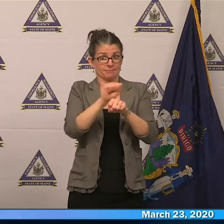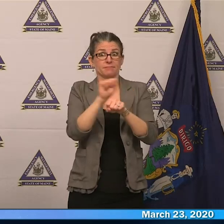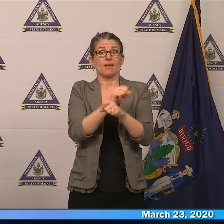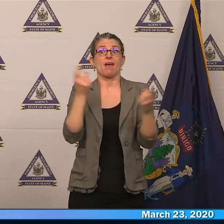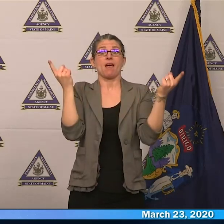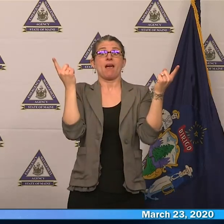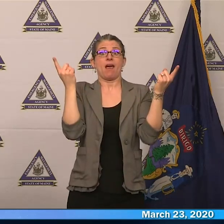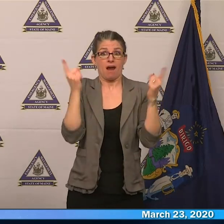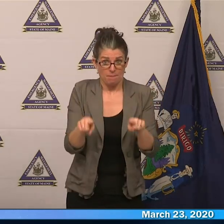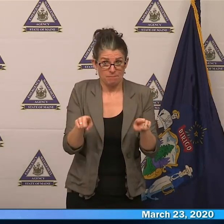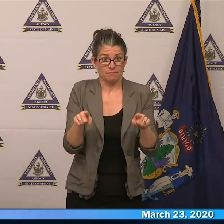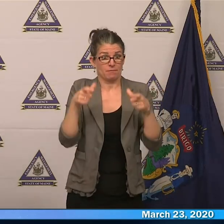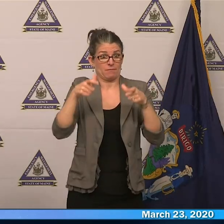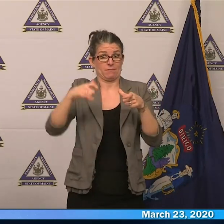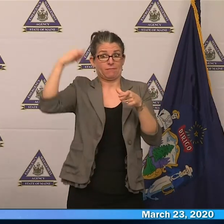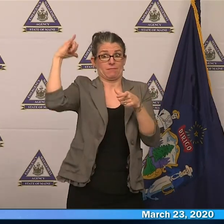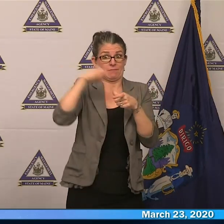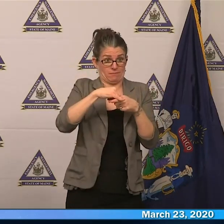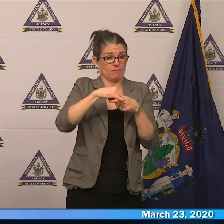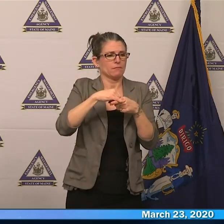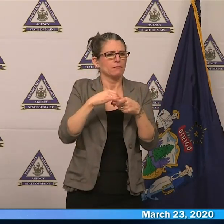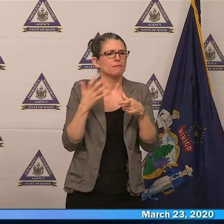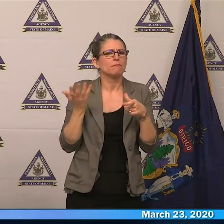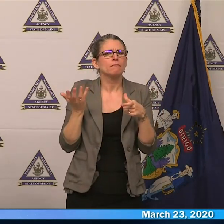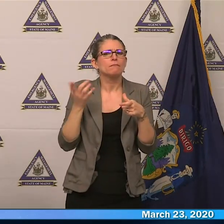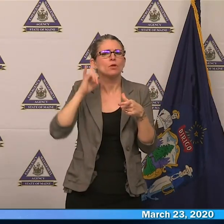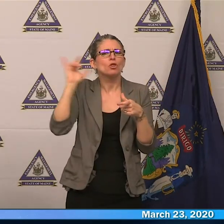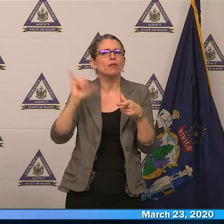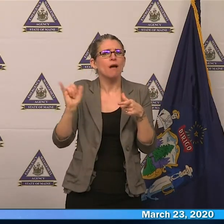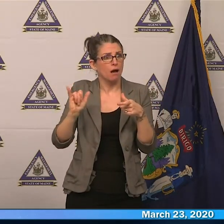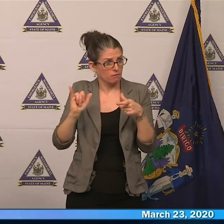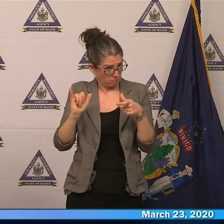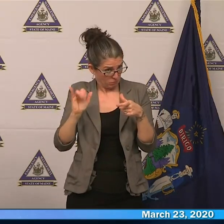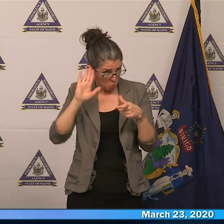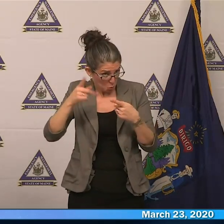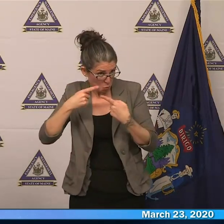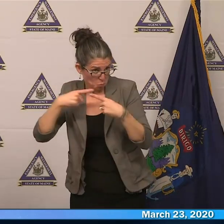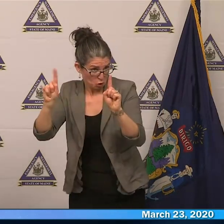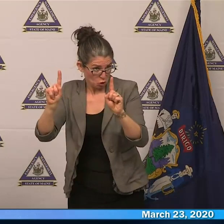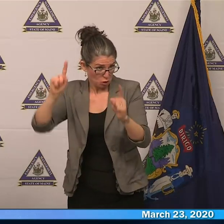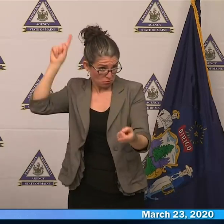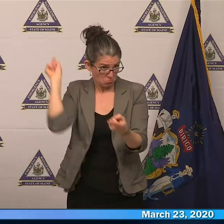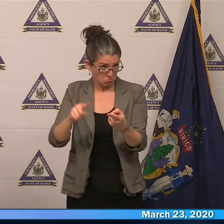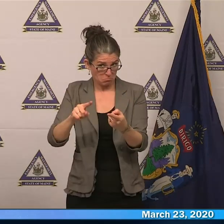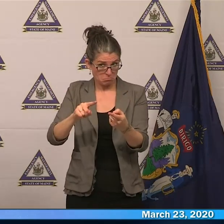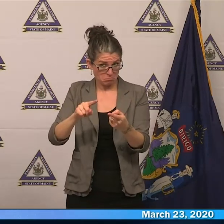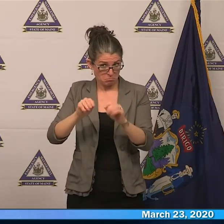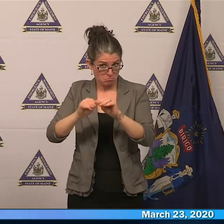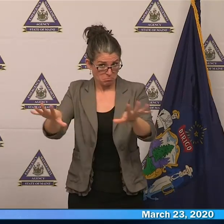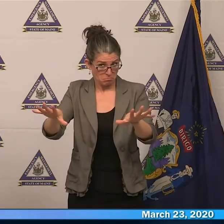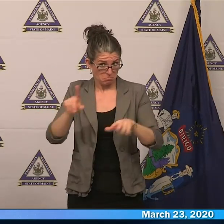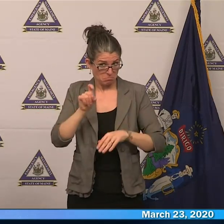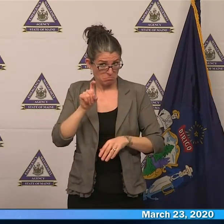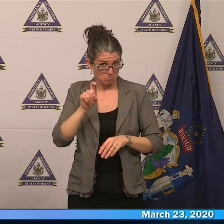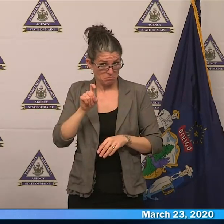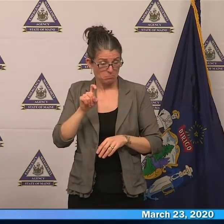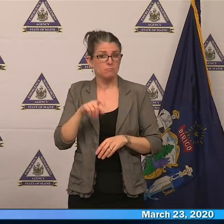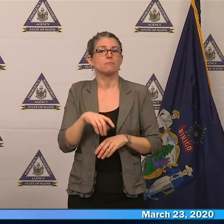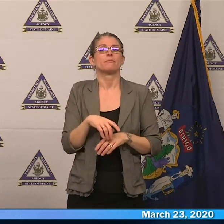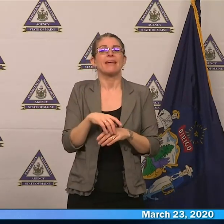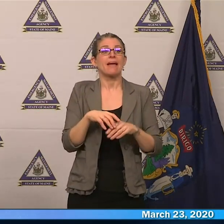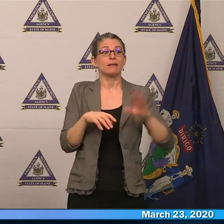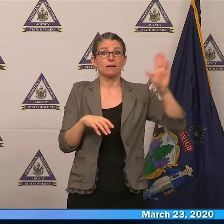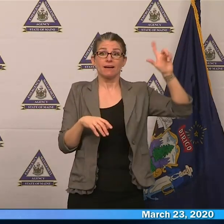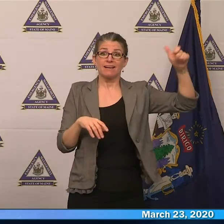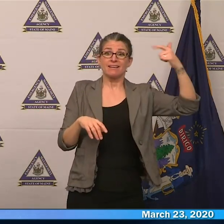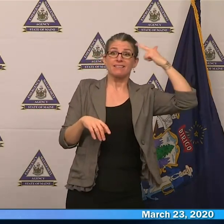have to do so against the backdrop of the orders and recommendations that Governor Mills has already put into place. We don't come to